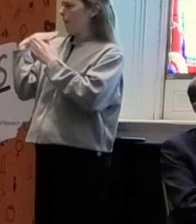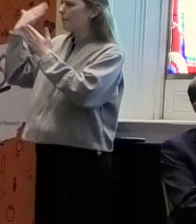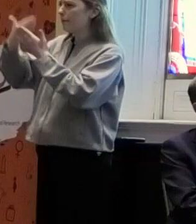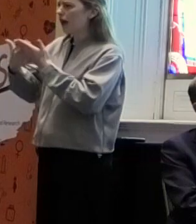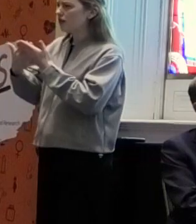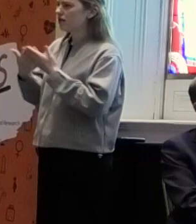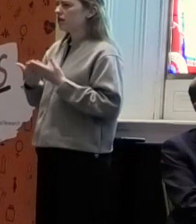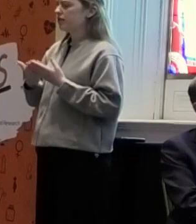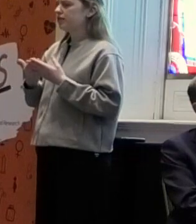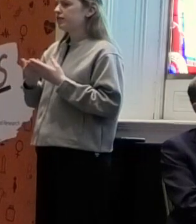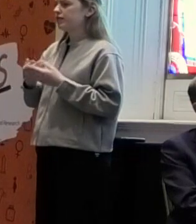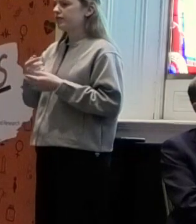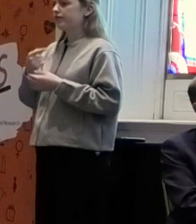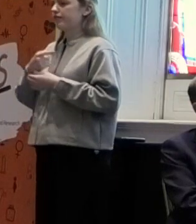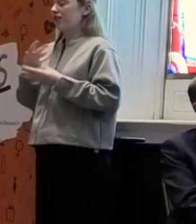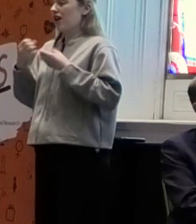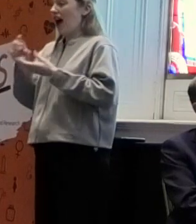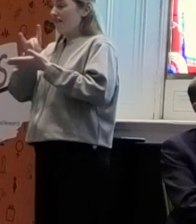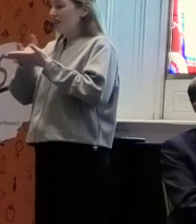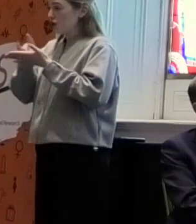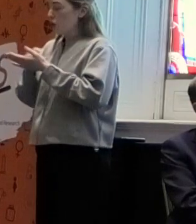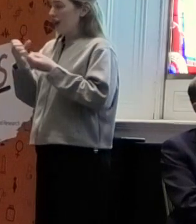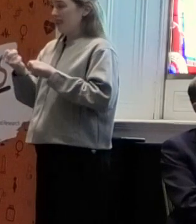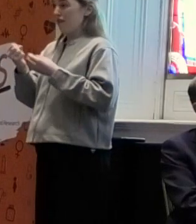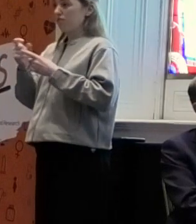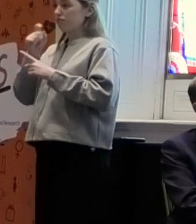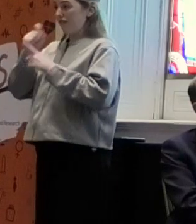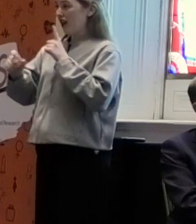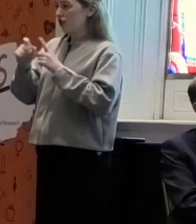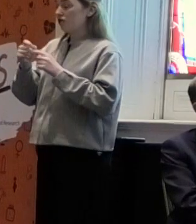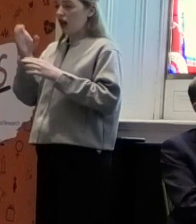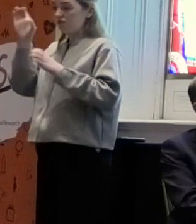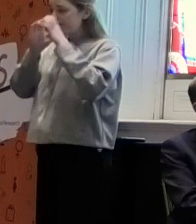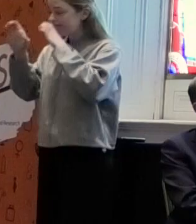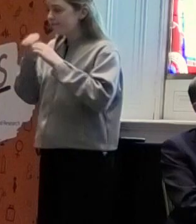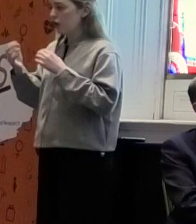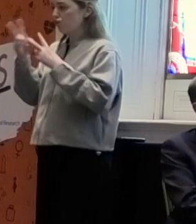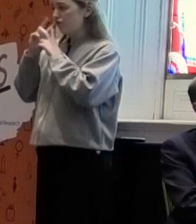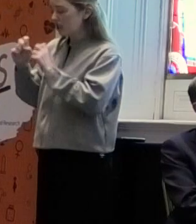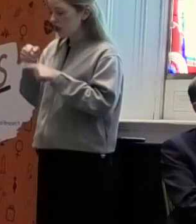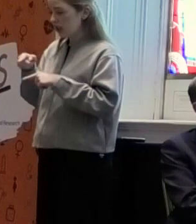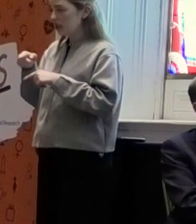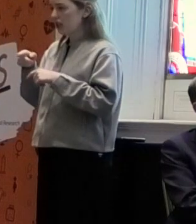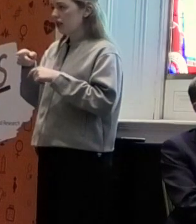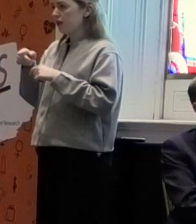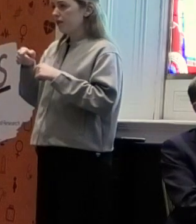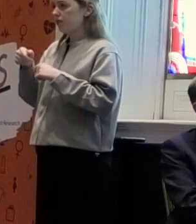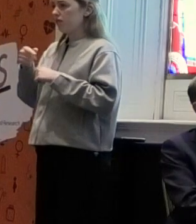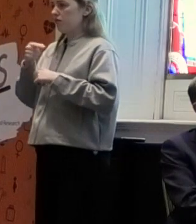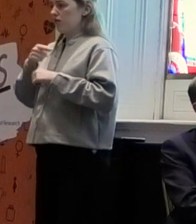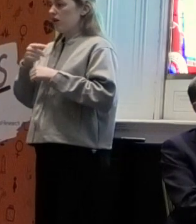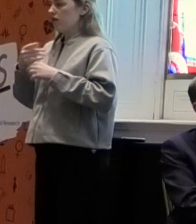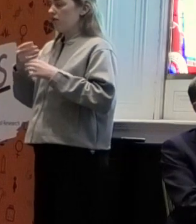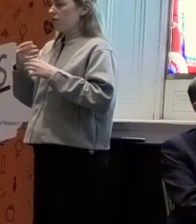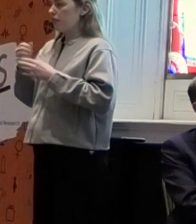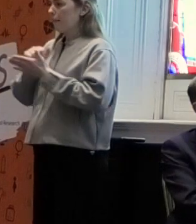We do get, we get obviously historians, and we do also get clinicians in coming to look at the material. The reports that you mentioned, they're printed annually in the journals and